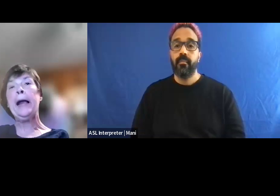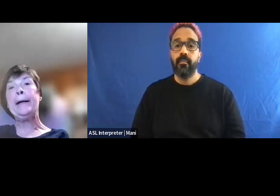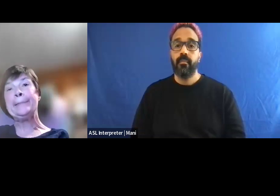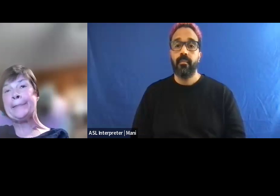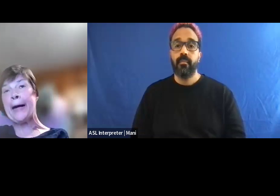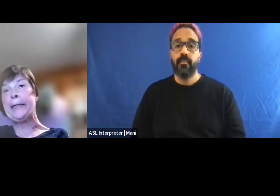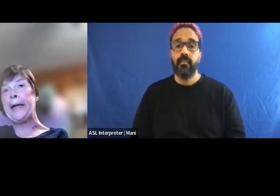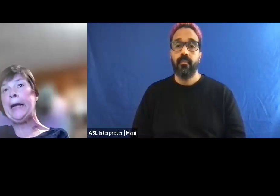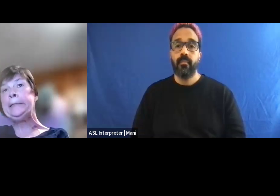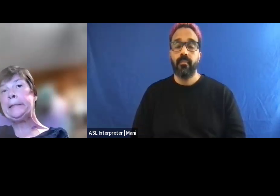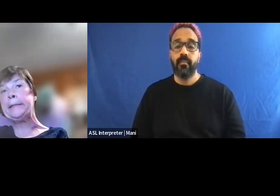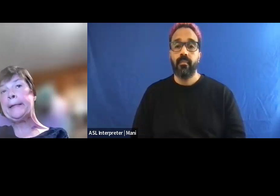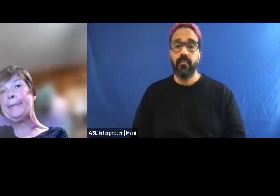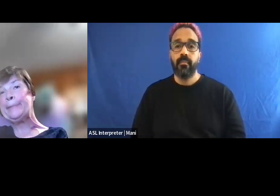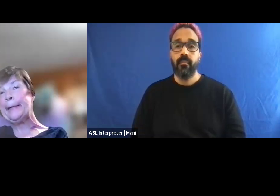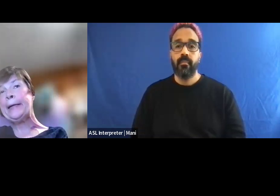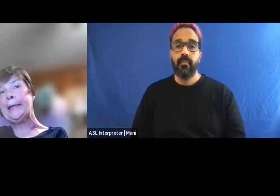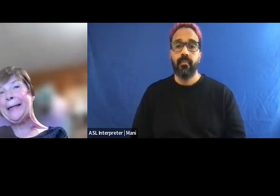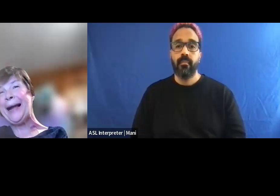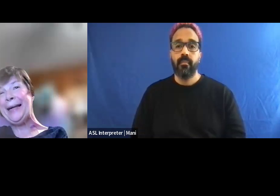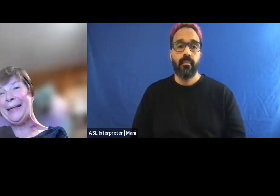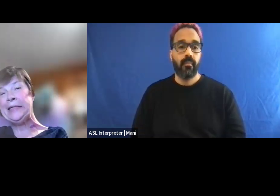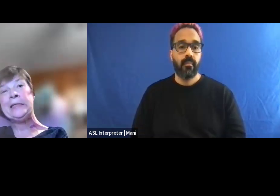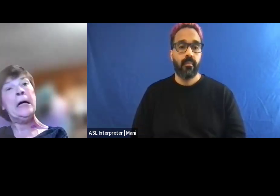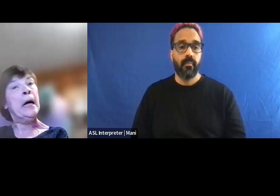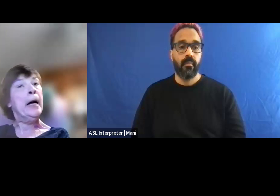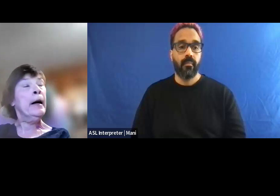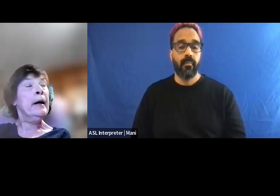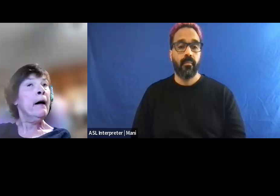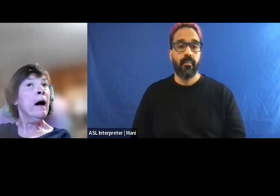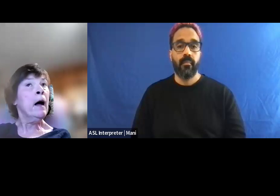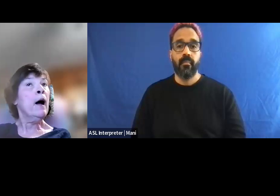you get a financial report that is